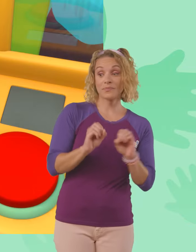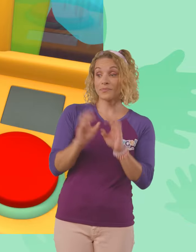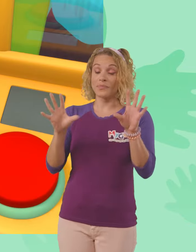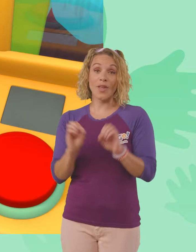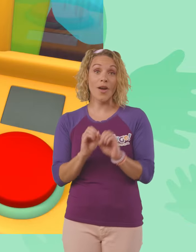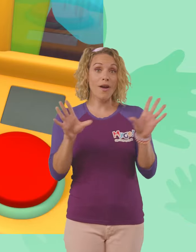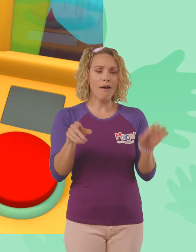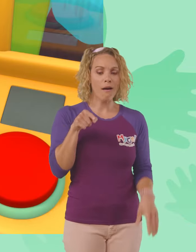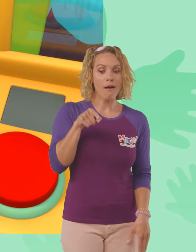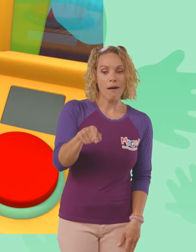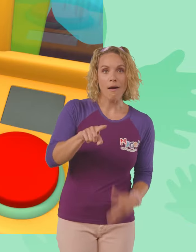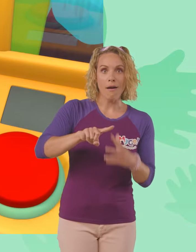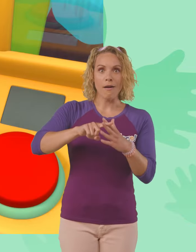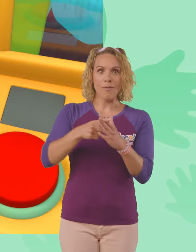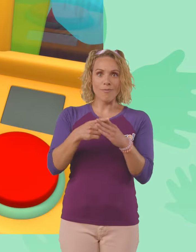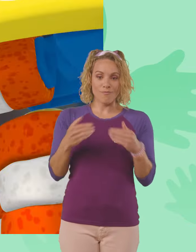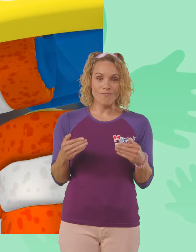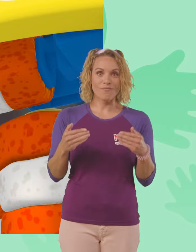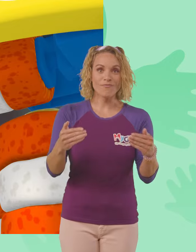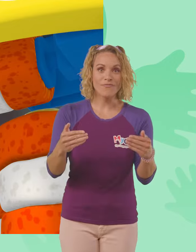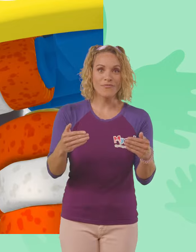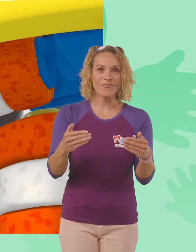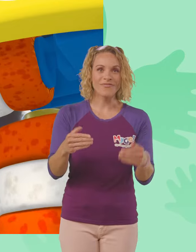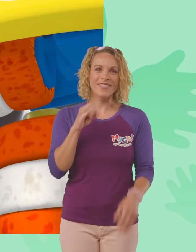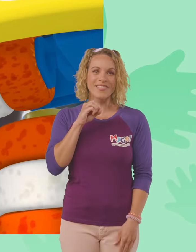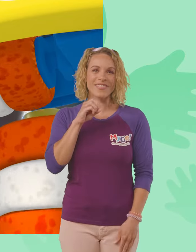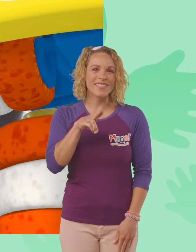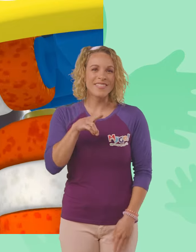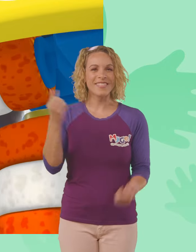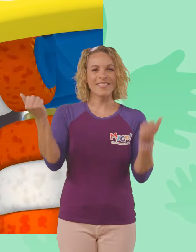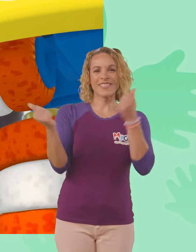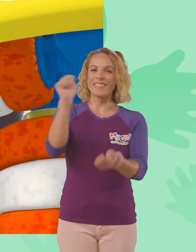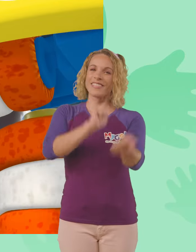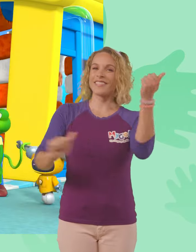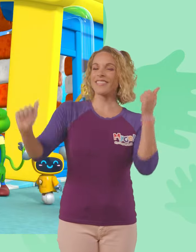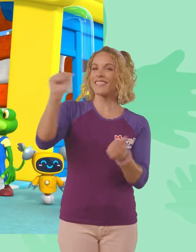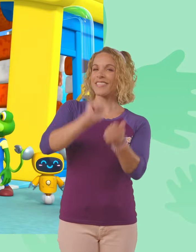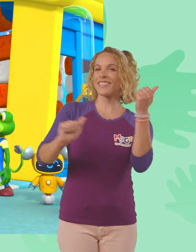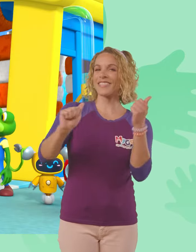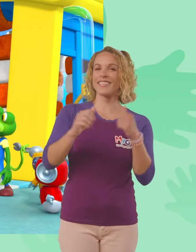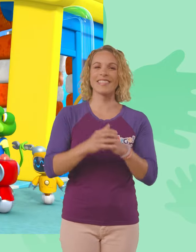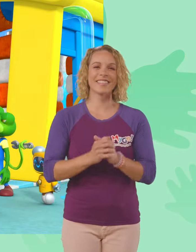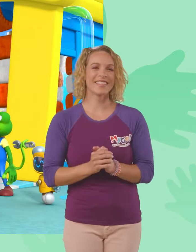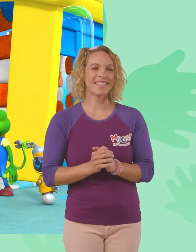Splish, splash and splosh. Activate Gecko's car wash.